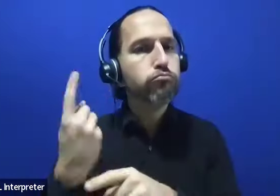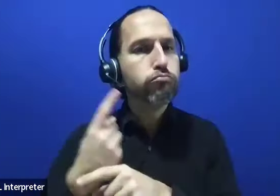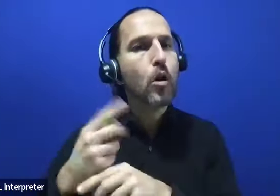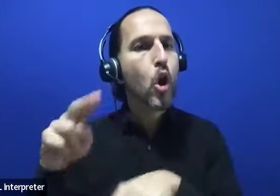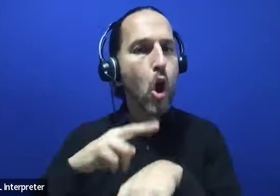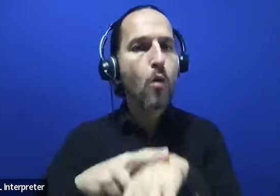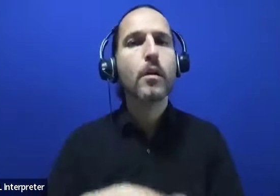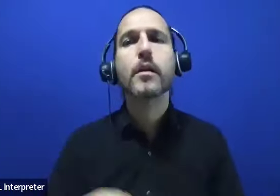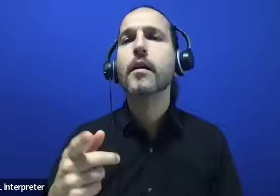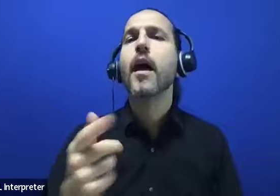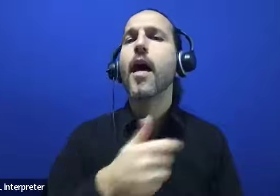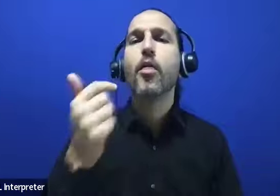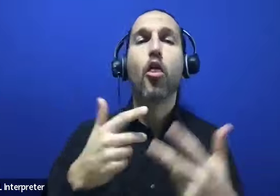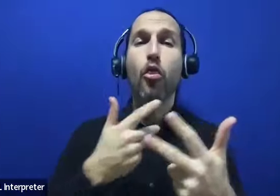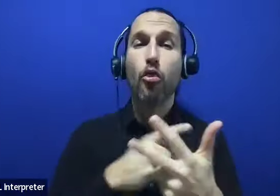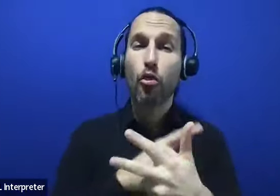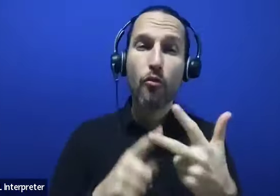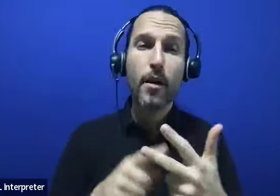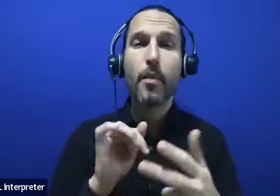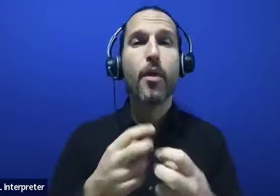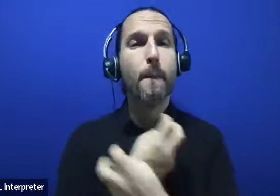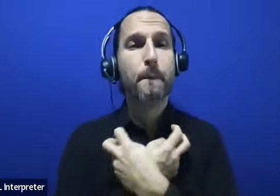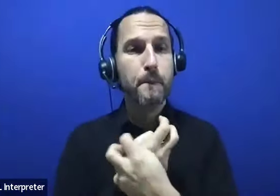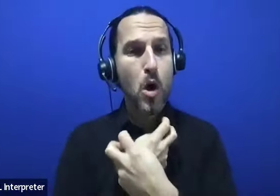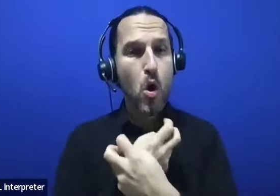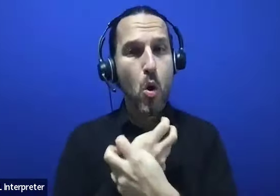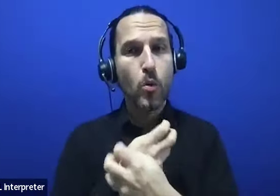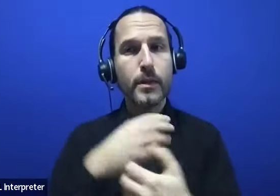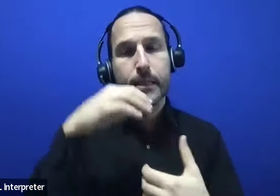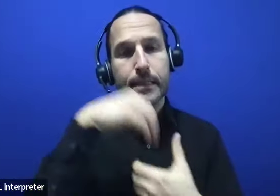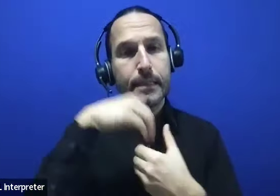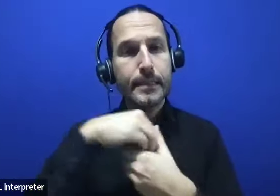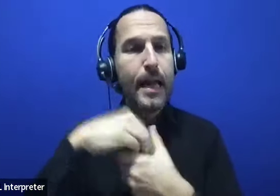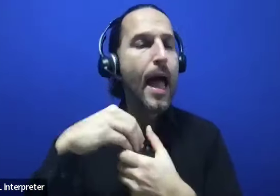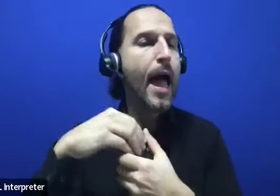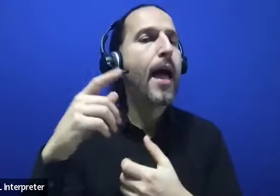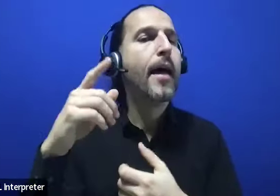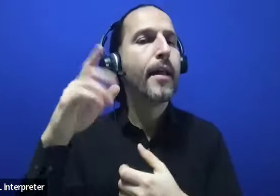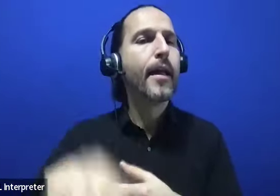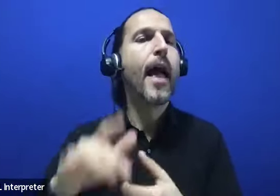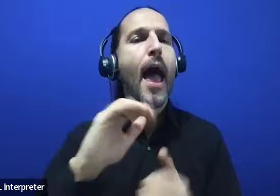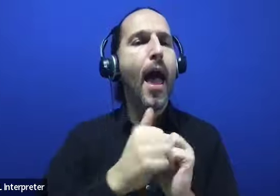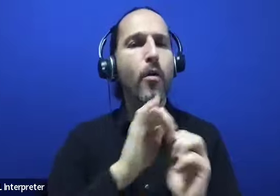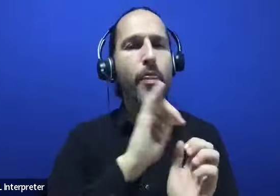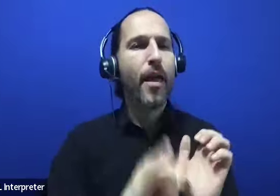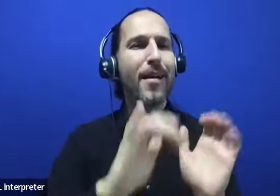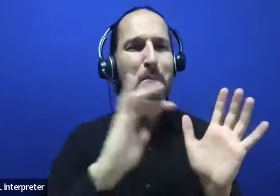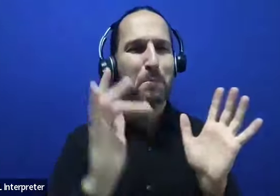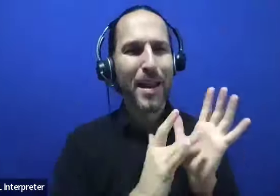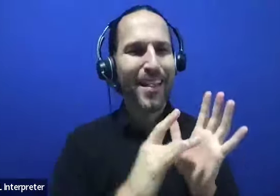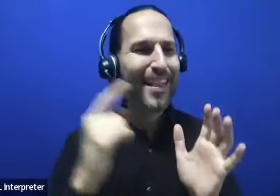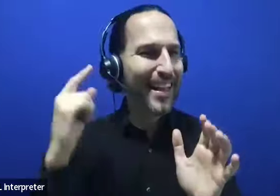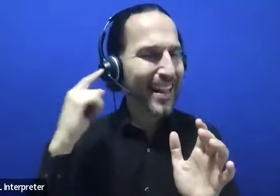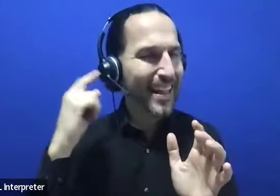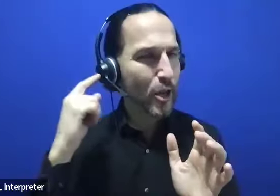ossicles are the three little bones. They're really important in terms of taking sound and amplifying it into the middle, into the inner ear.